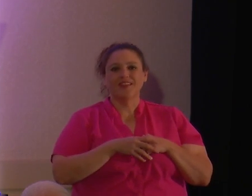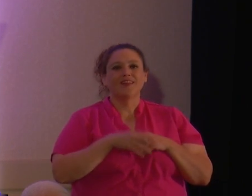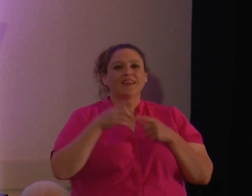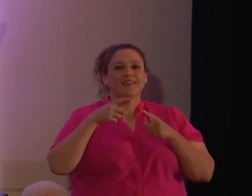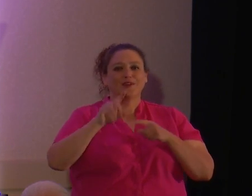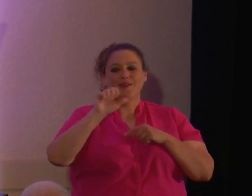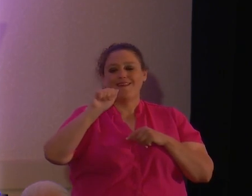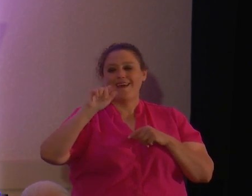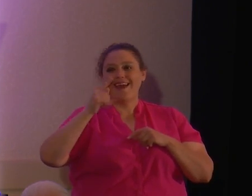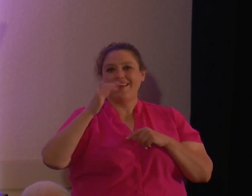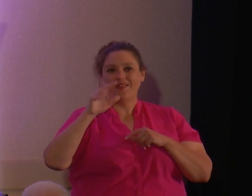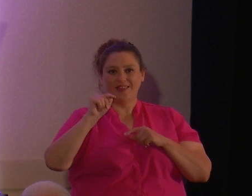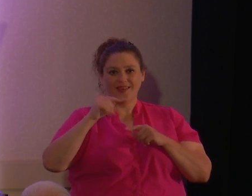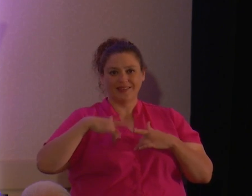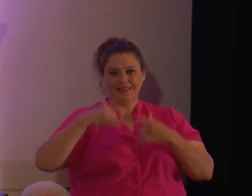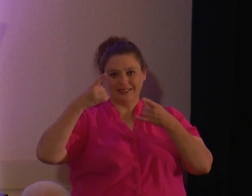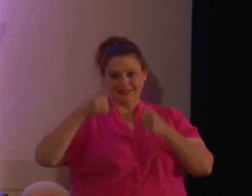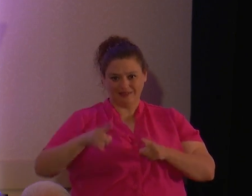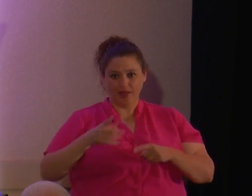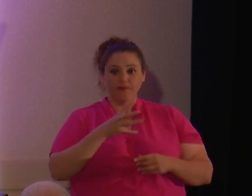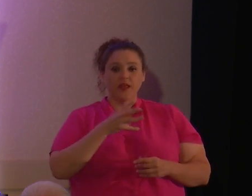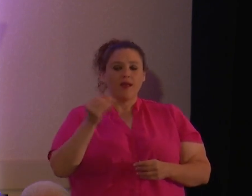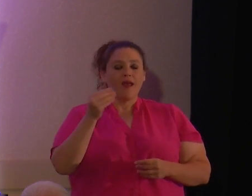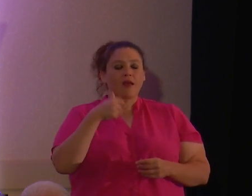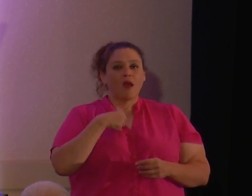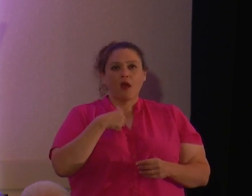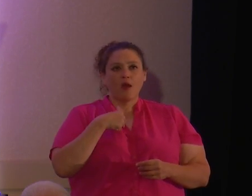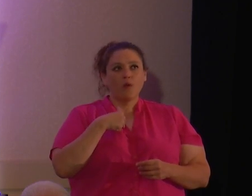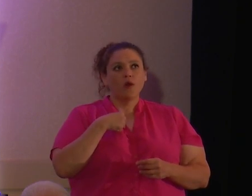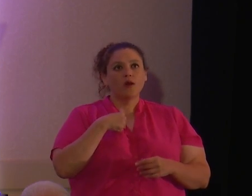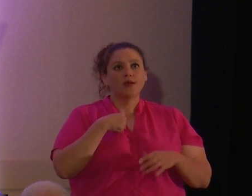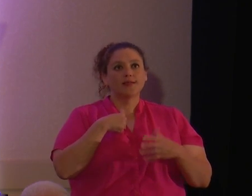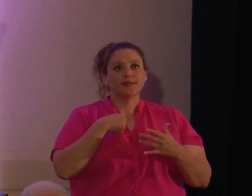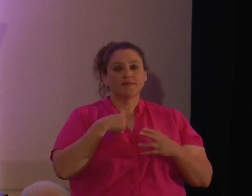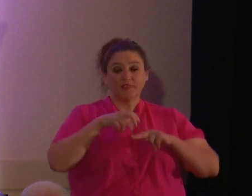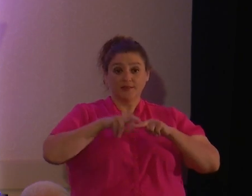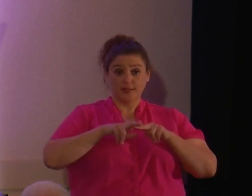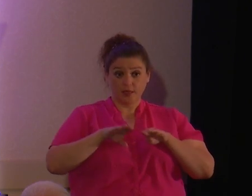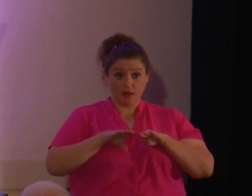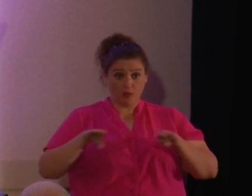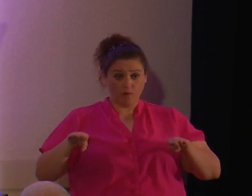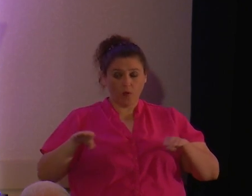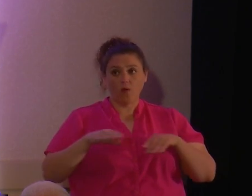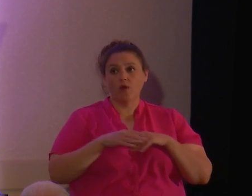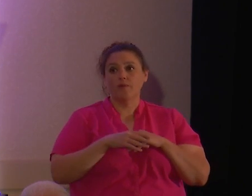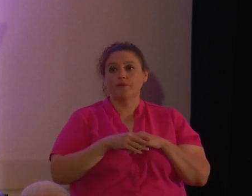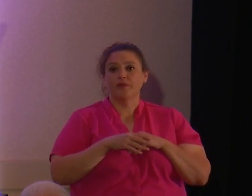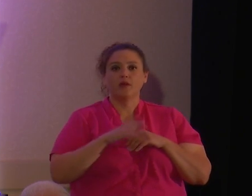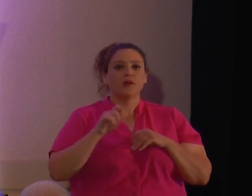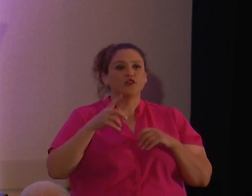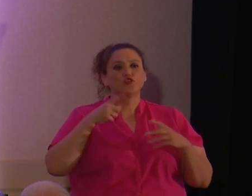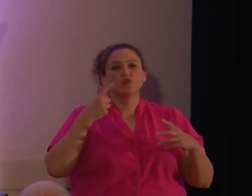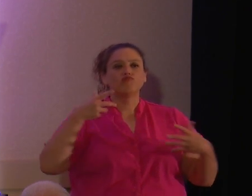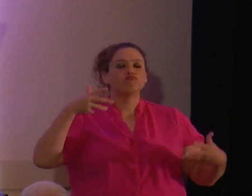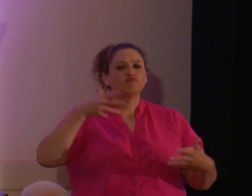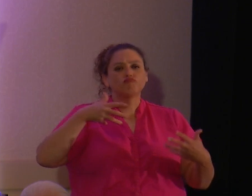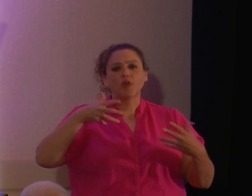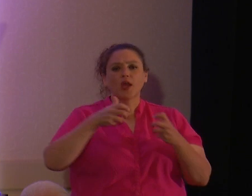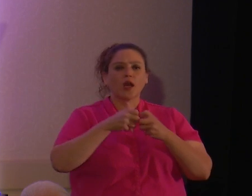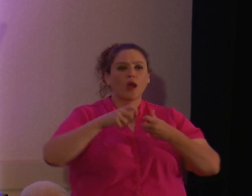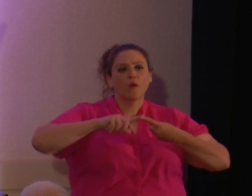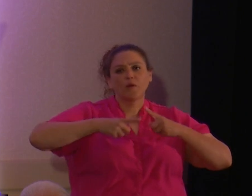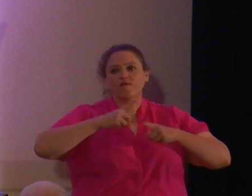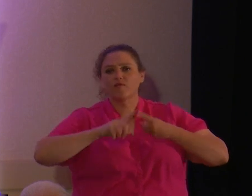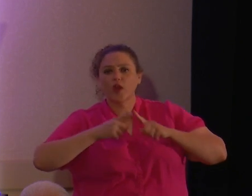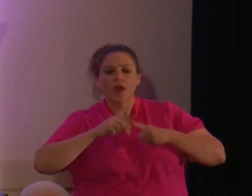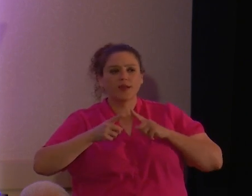event. And I was sitting on the floor in this pajama party, just hanging out with some friends, and